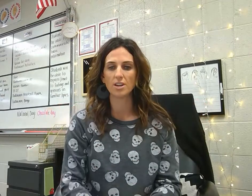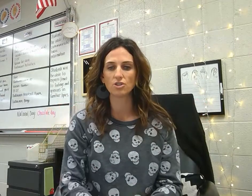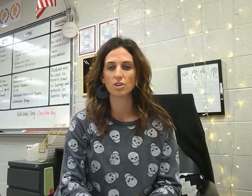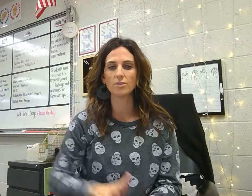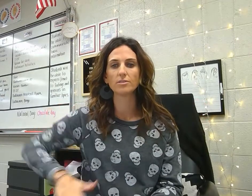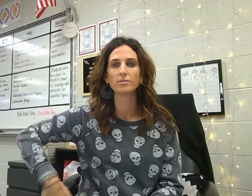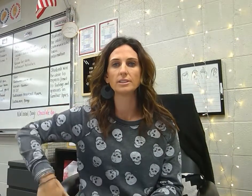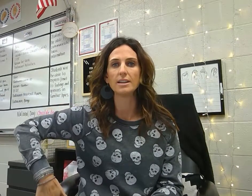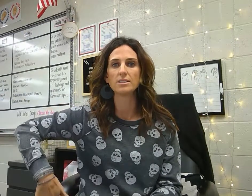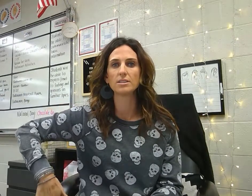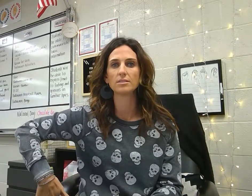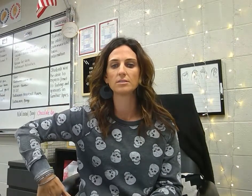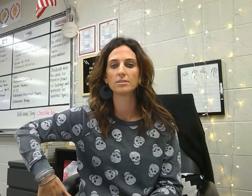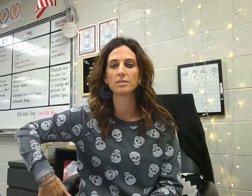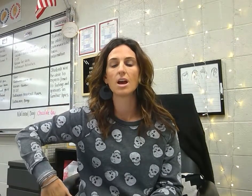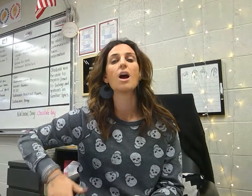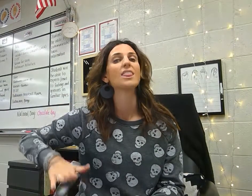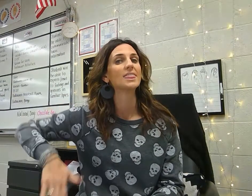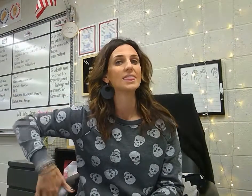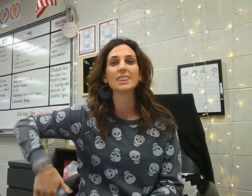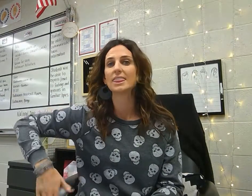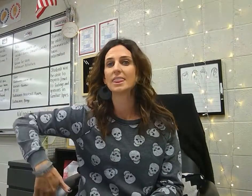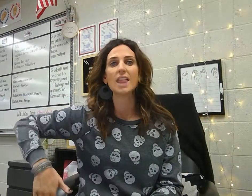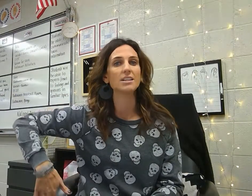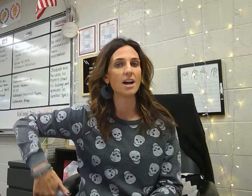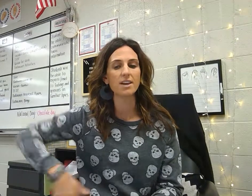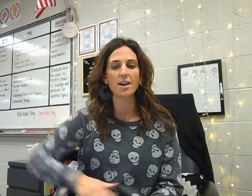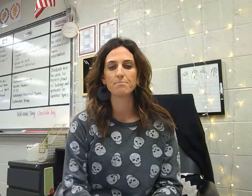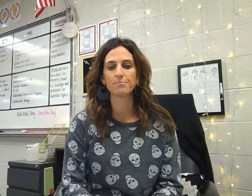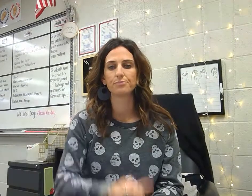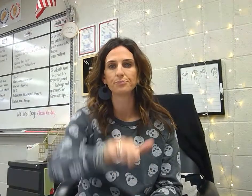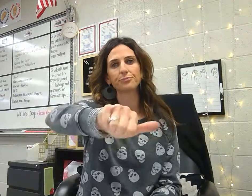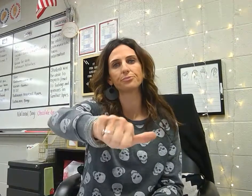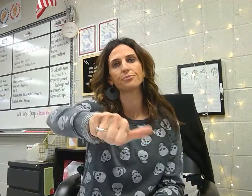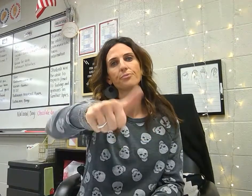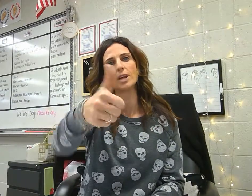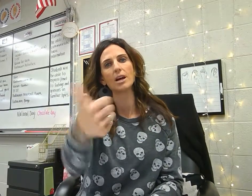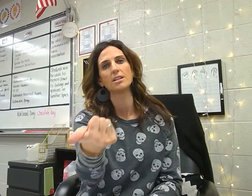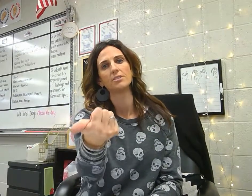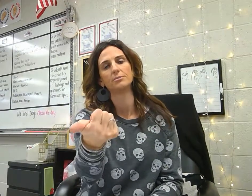finish, late, not yet, another.